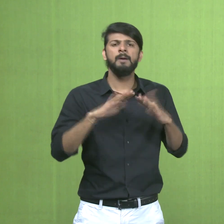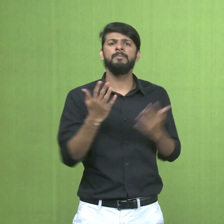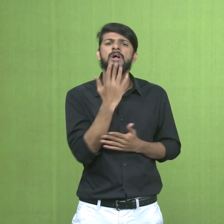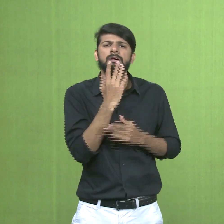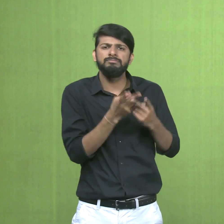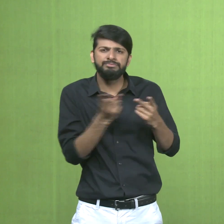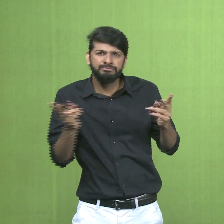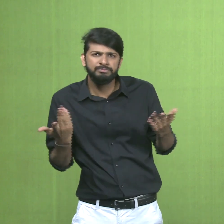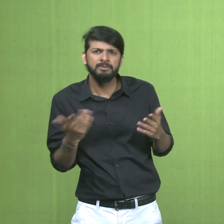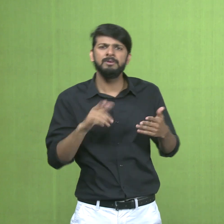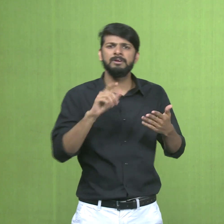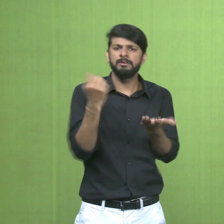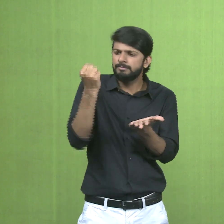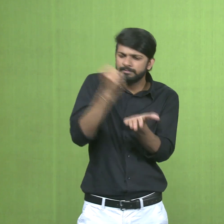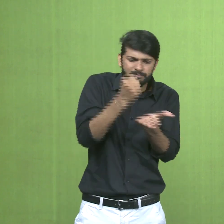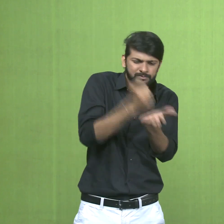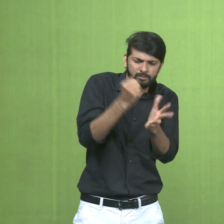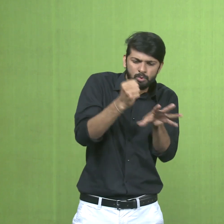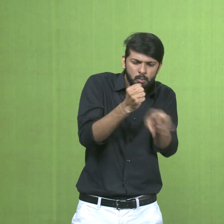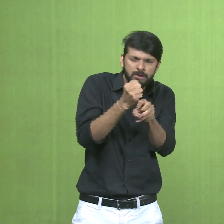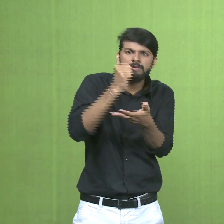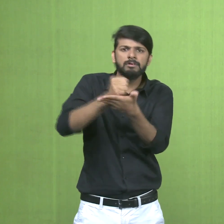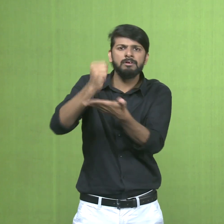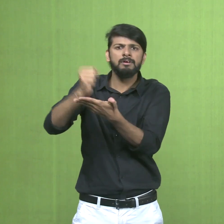reed pen now has been replaced by pens and modern equipment.